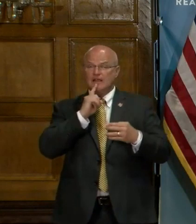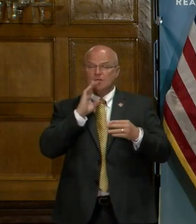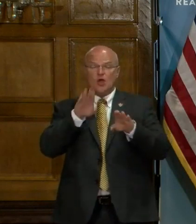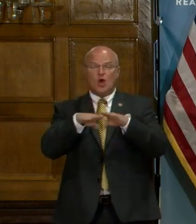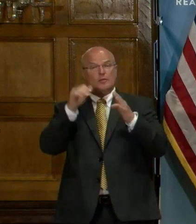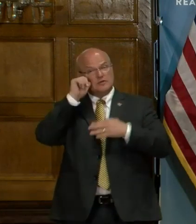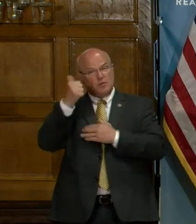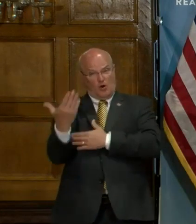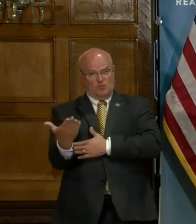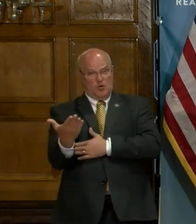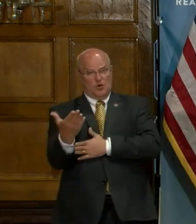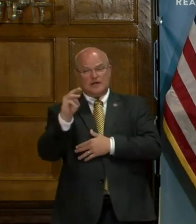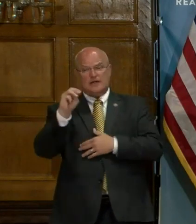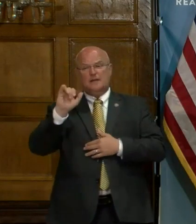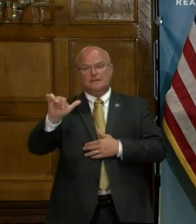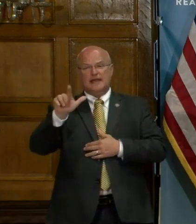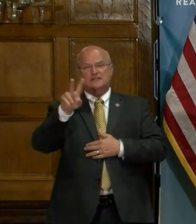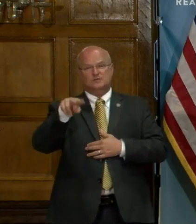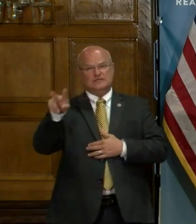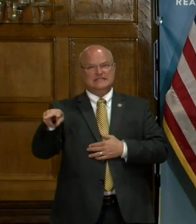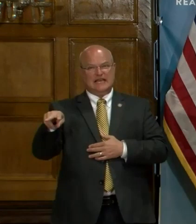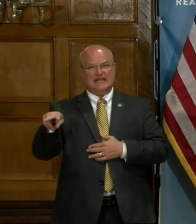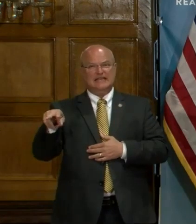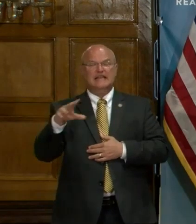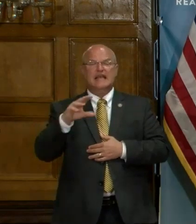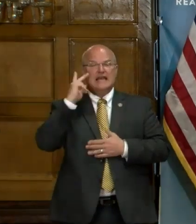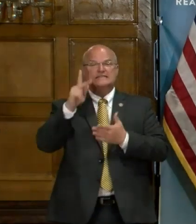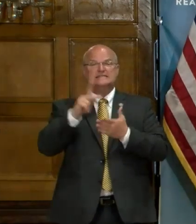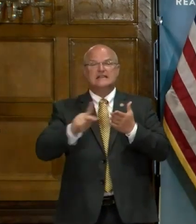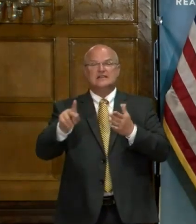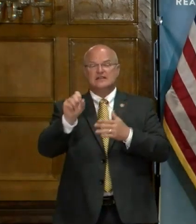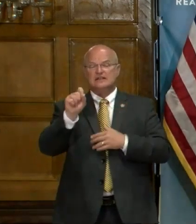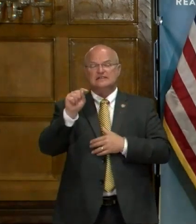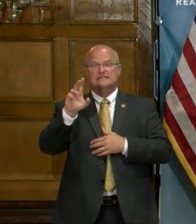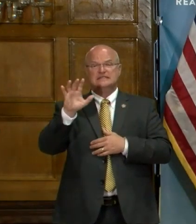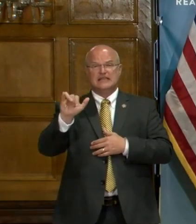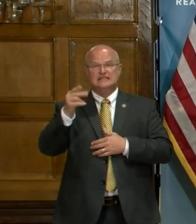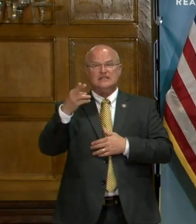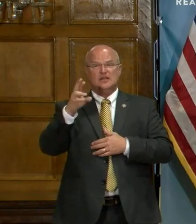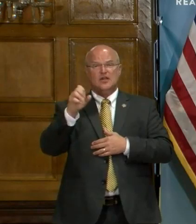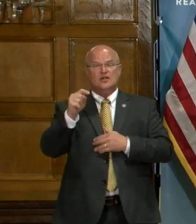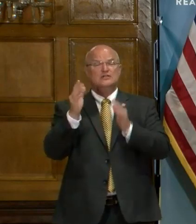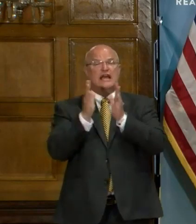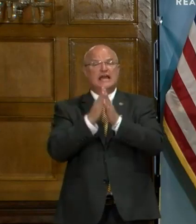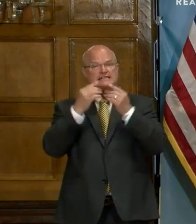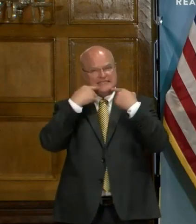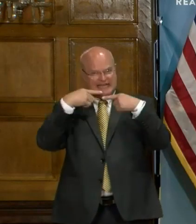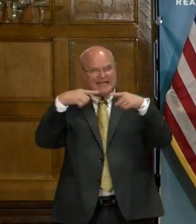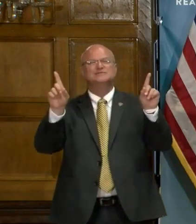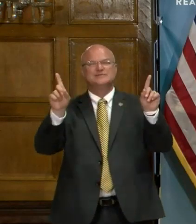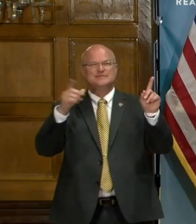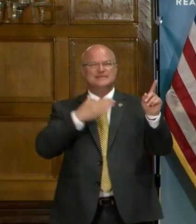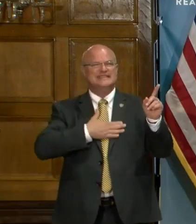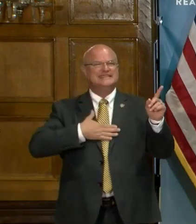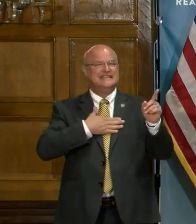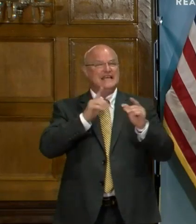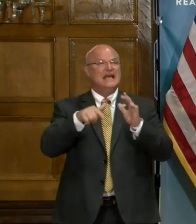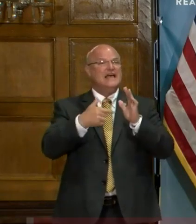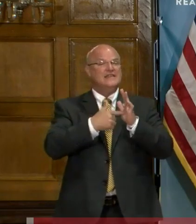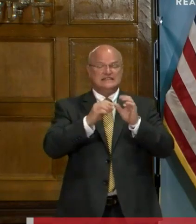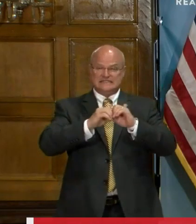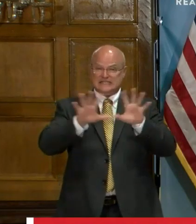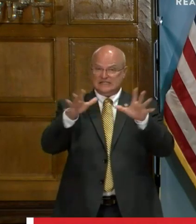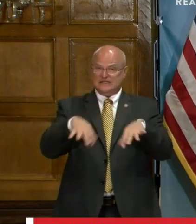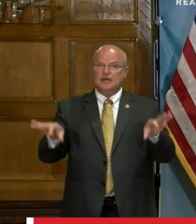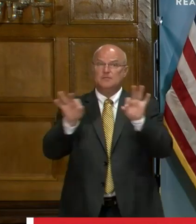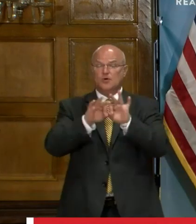it'll be open tomorrow morning, May 22nd, and Secretary Stacey Hurst asked this announcement to be made. This is